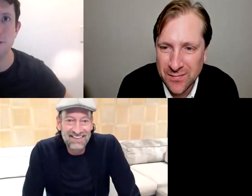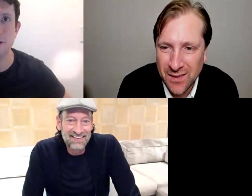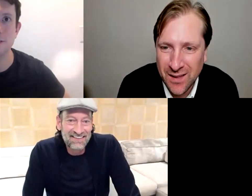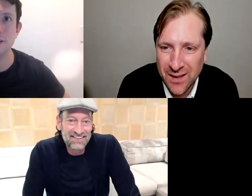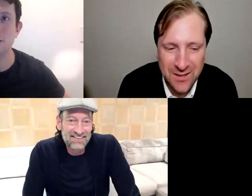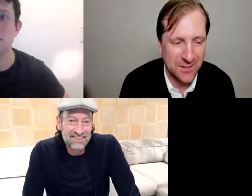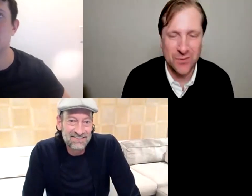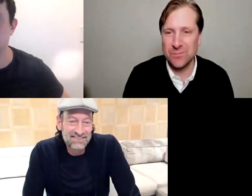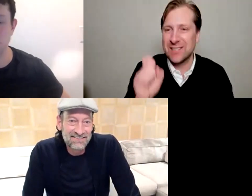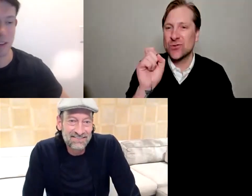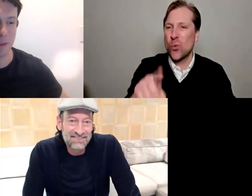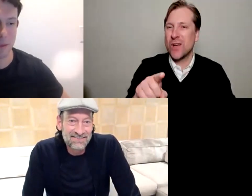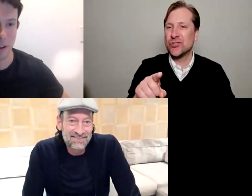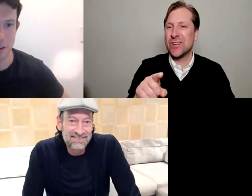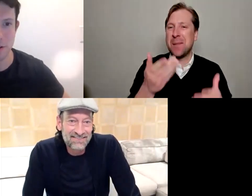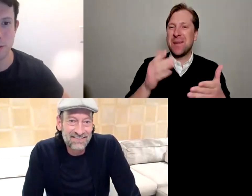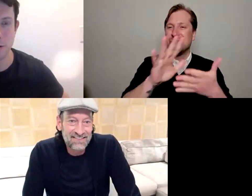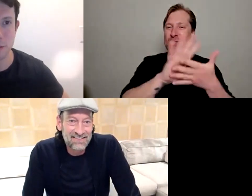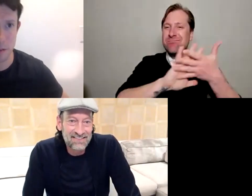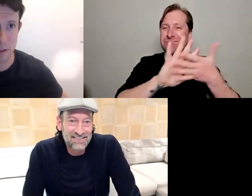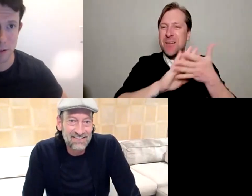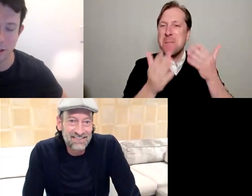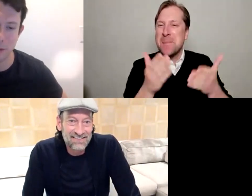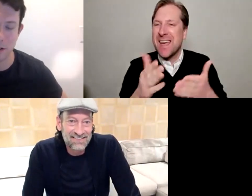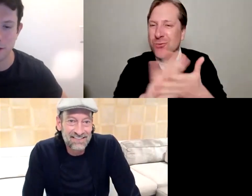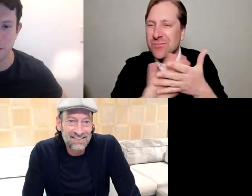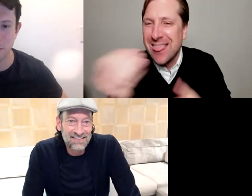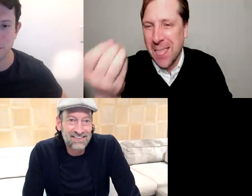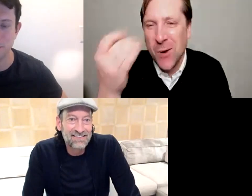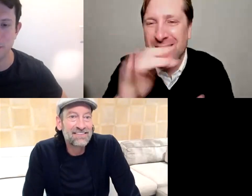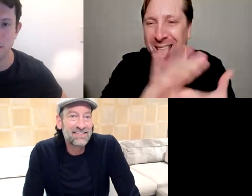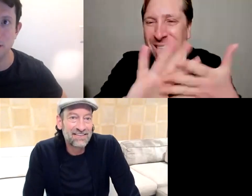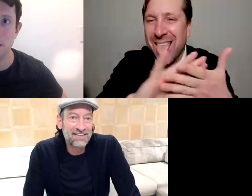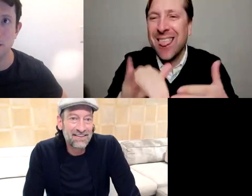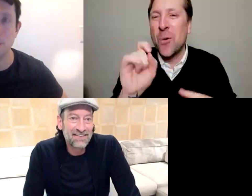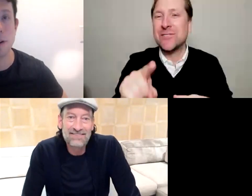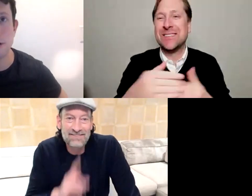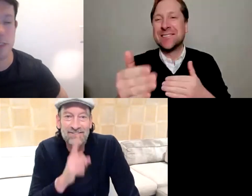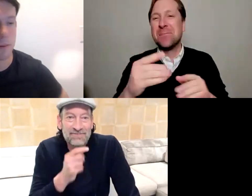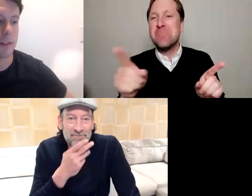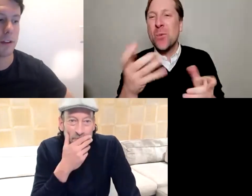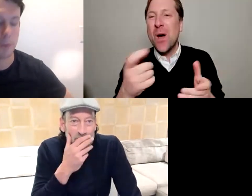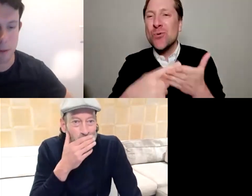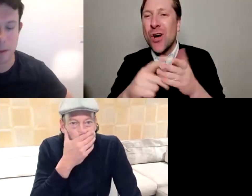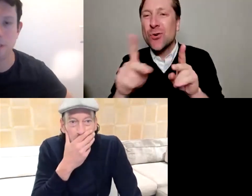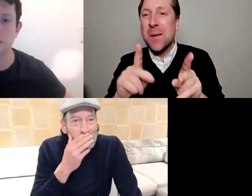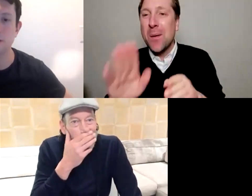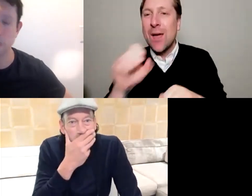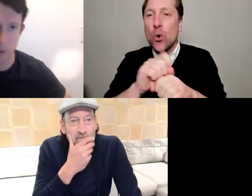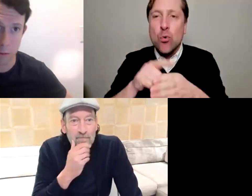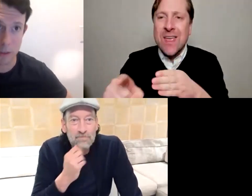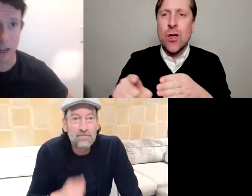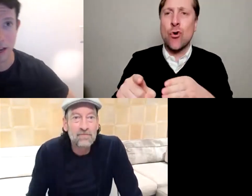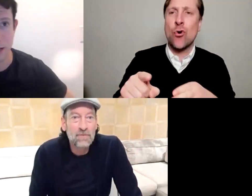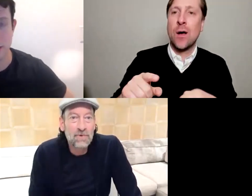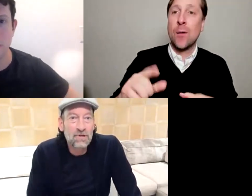might be a little, you know, intangible. It might be hard to put into words, but you know, we talk to people and we want to talk to them about their career, their the